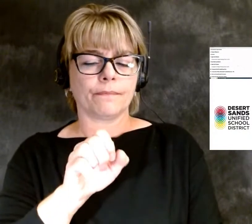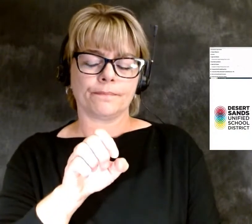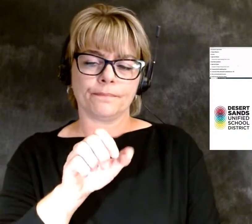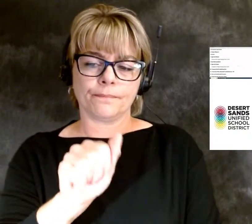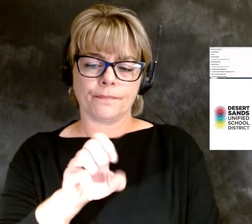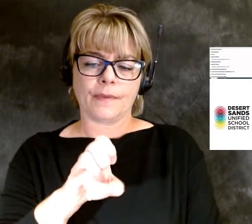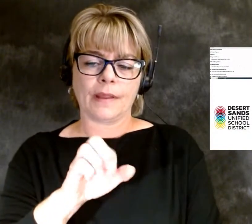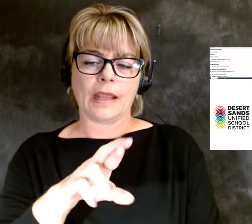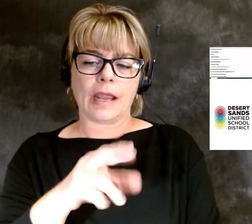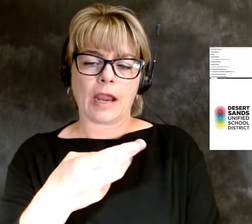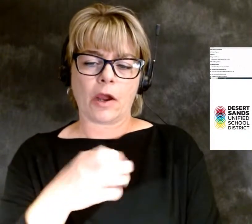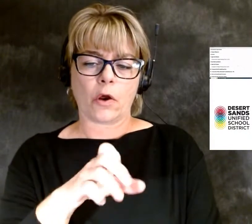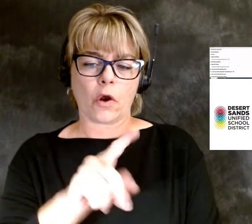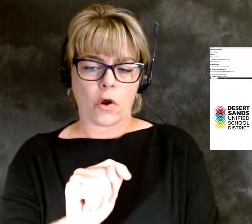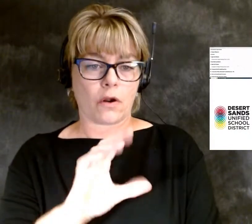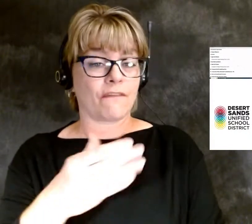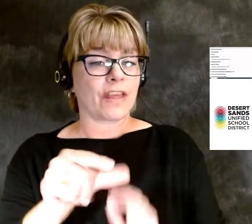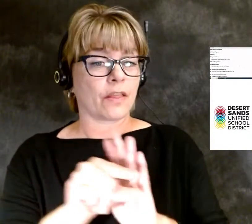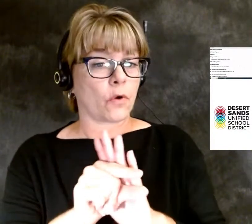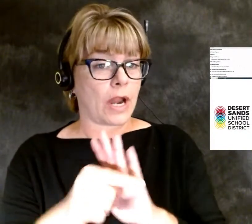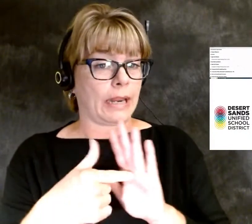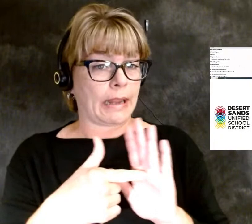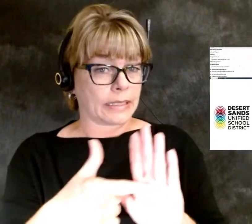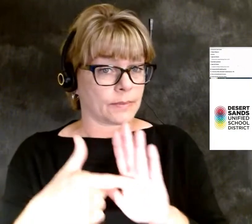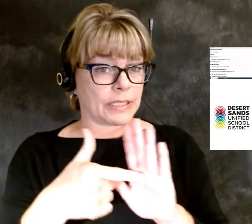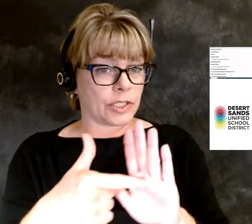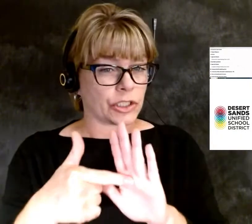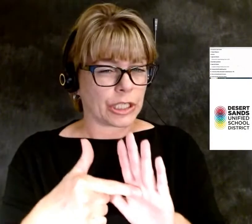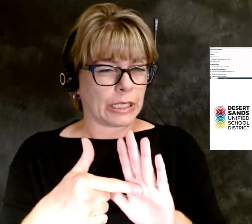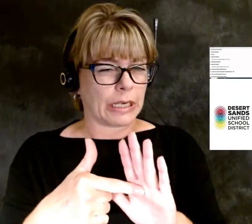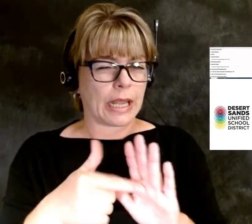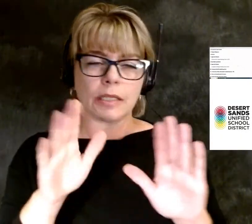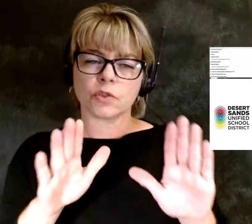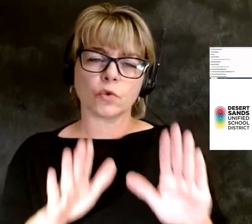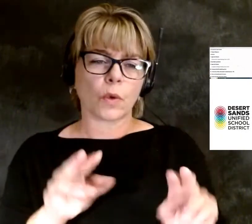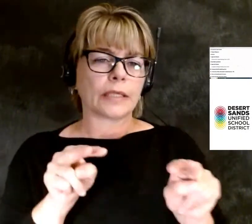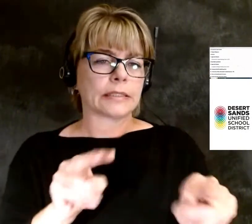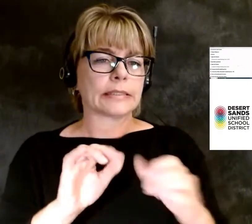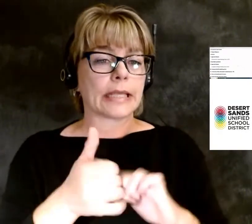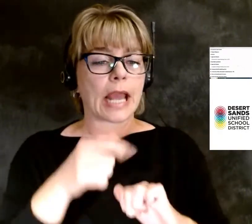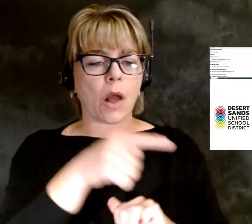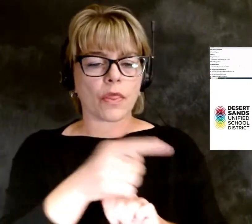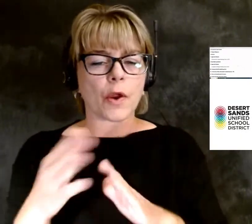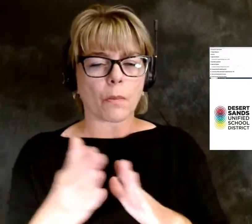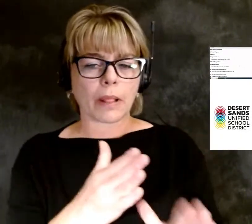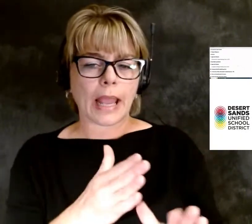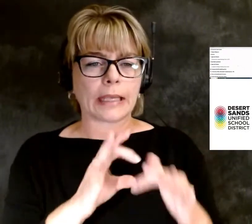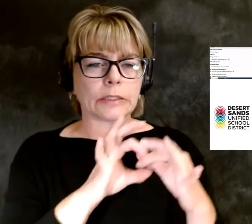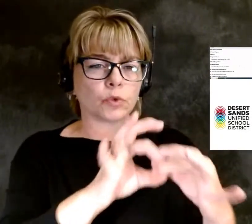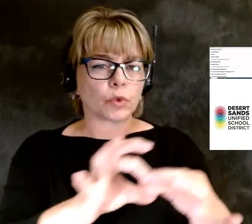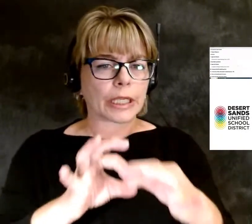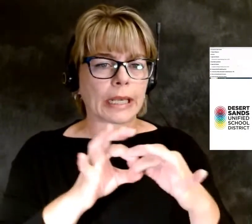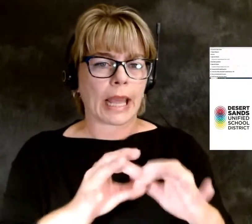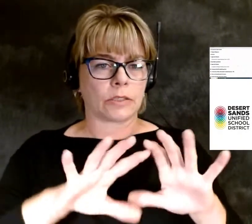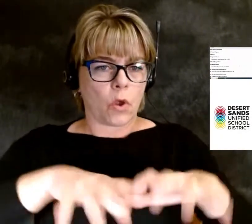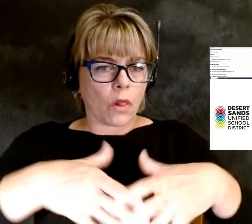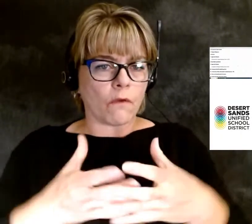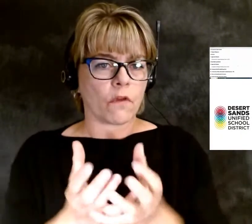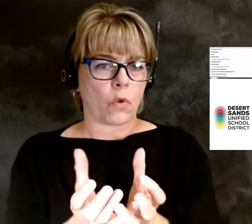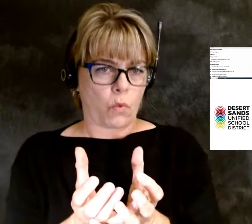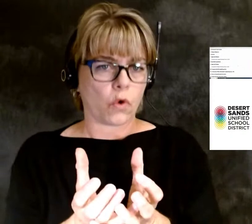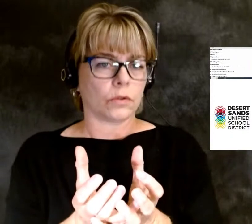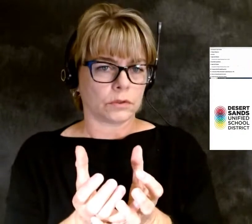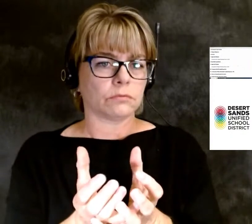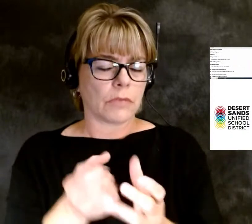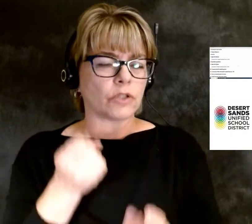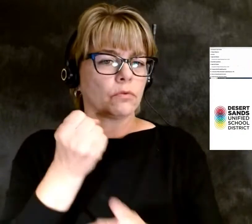great thing to see how they're planning to reach out globally and make a difference in the world with something that they're passionate about. The Sands